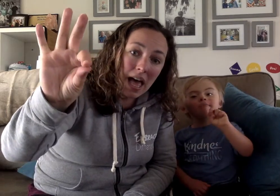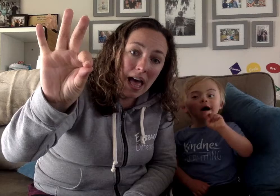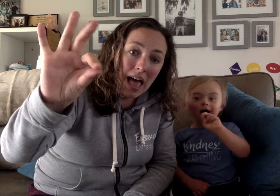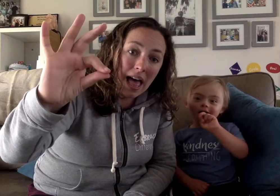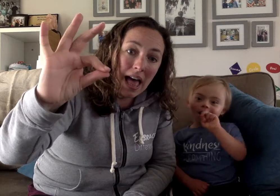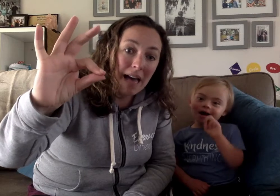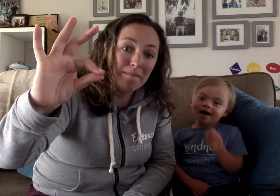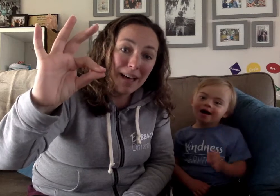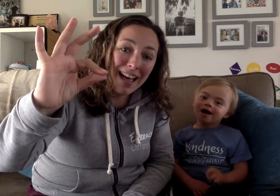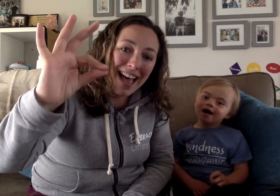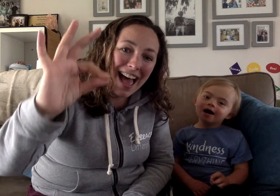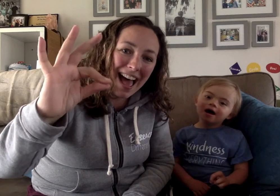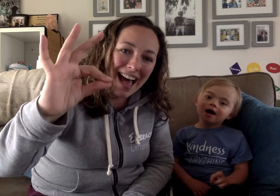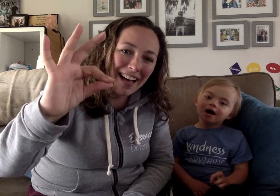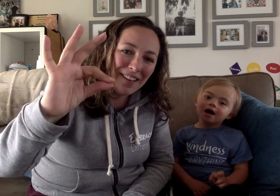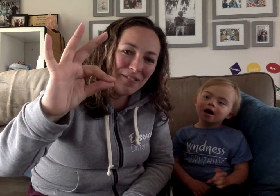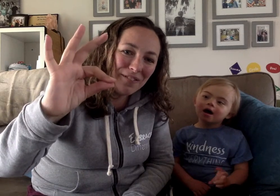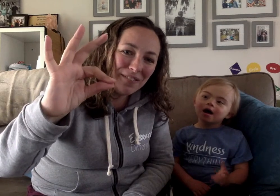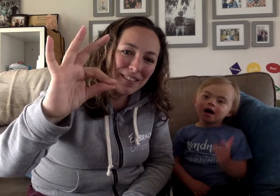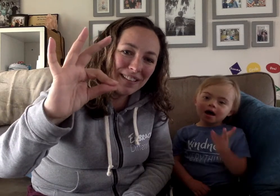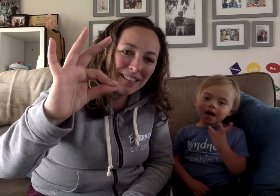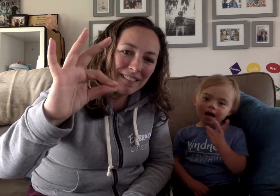Emma. Emma. F.